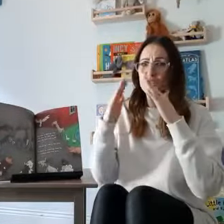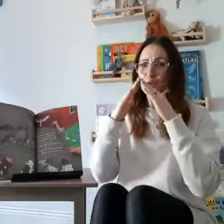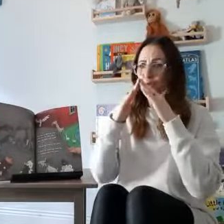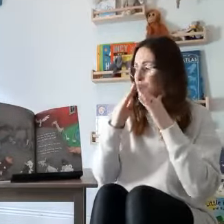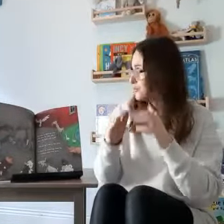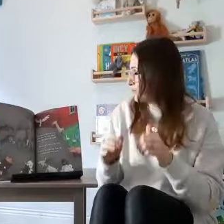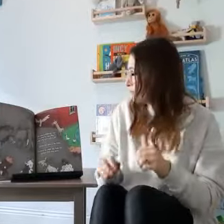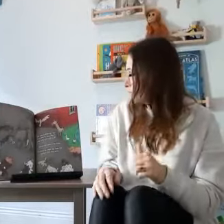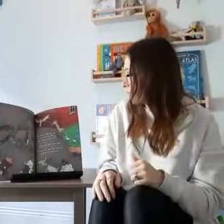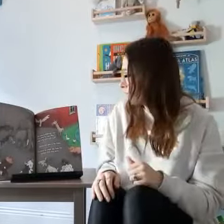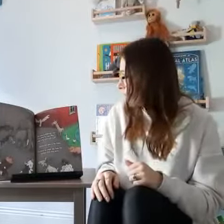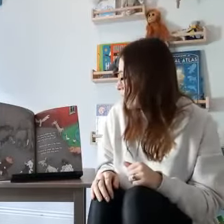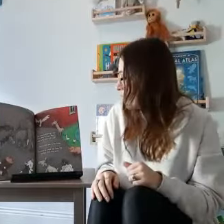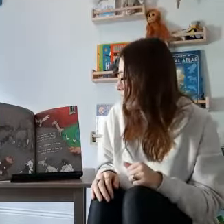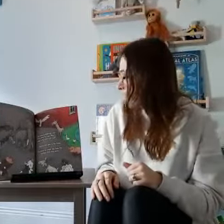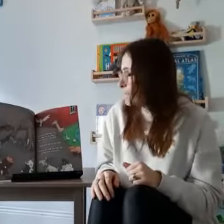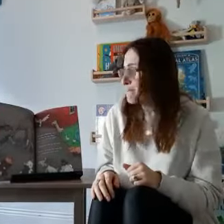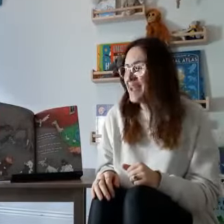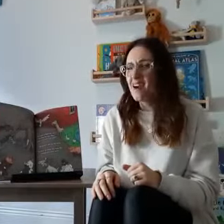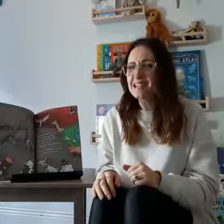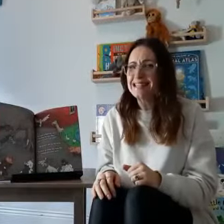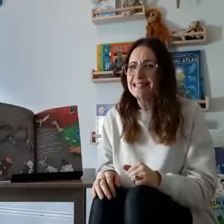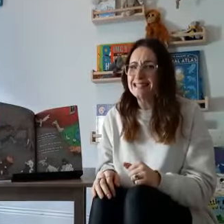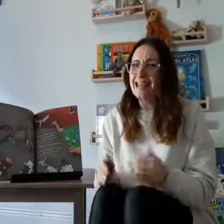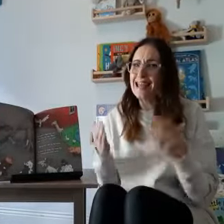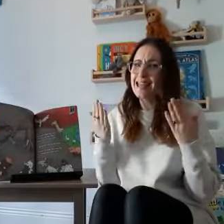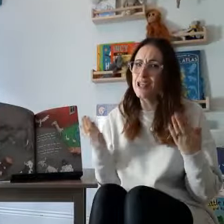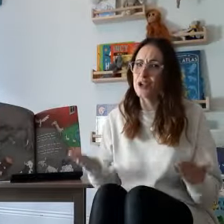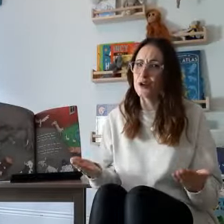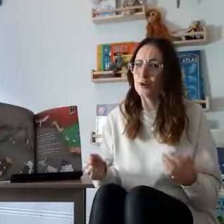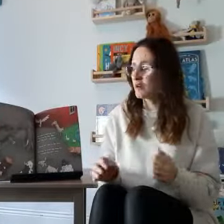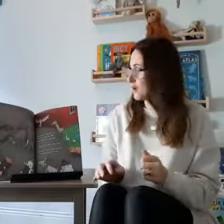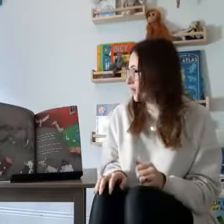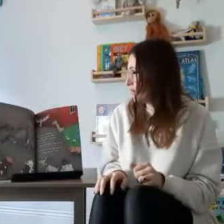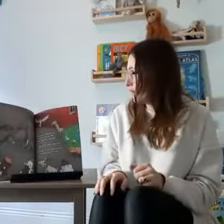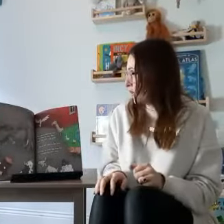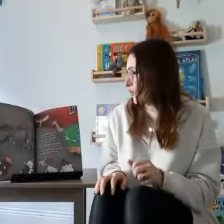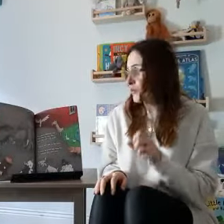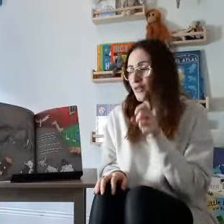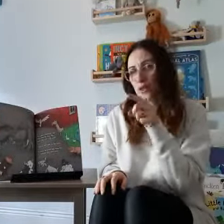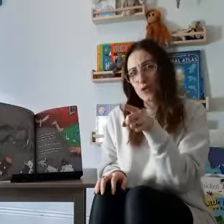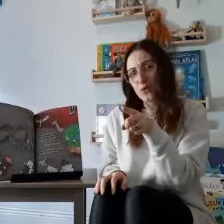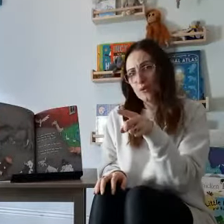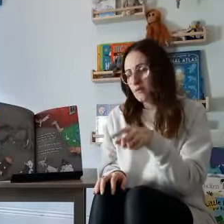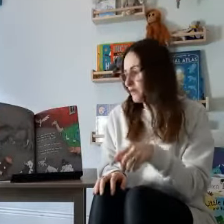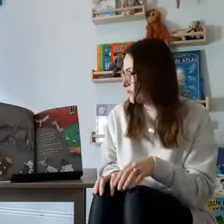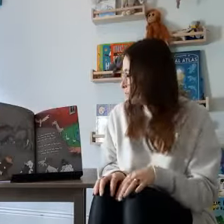zoo. May I stay here with you?